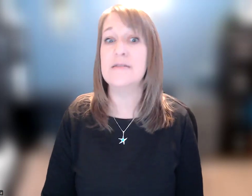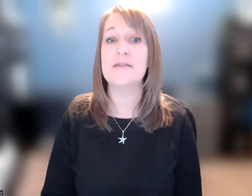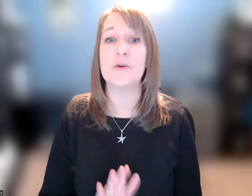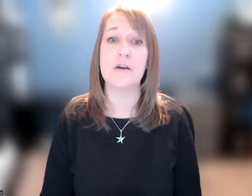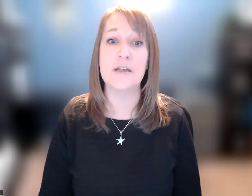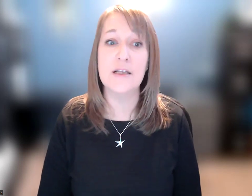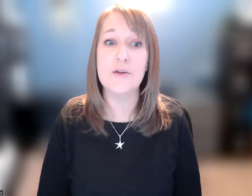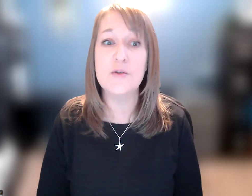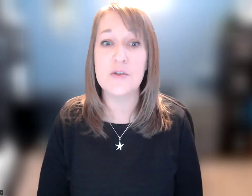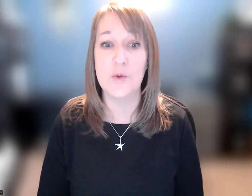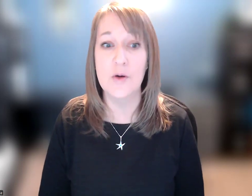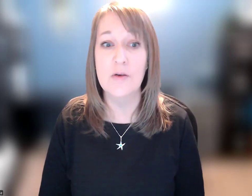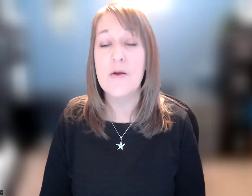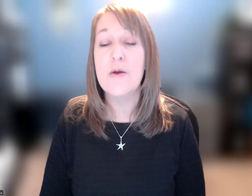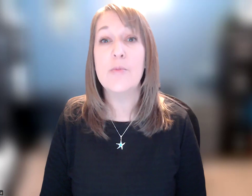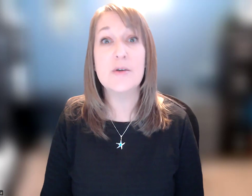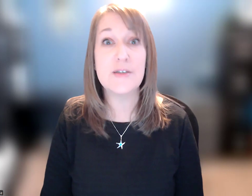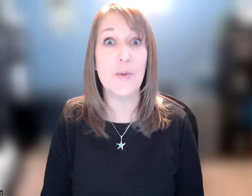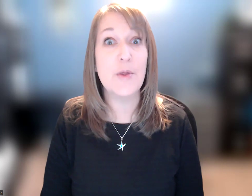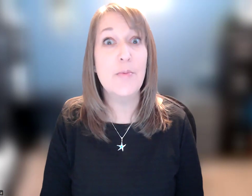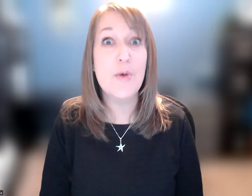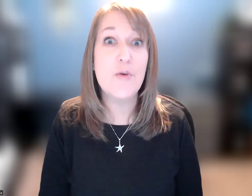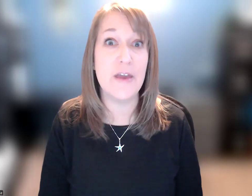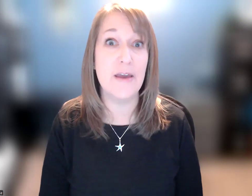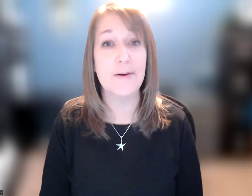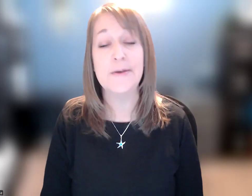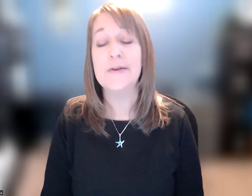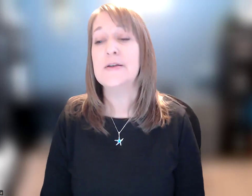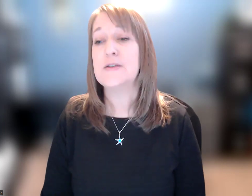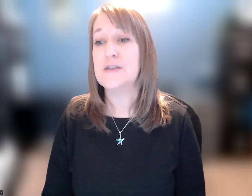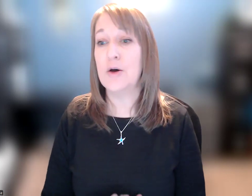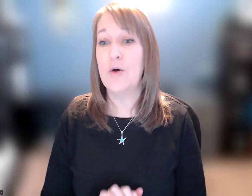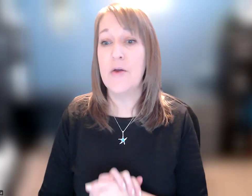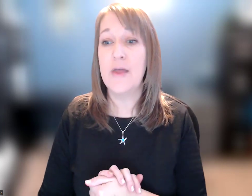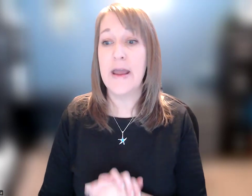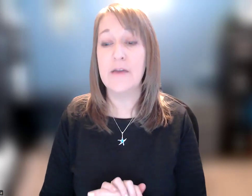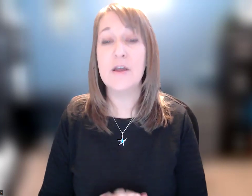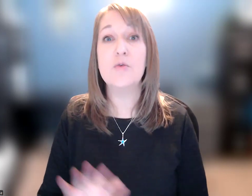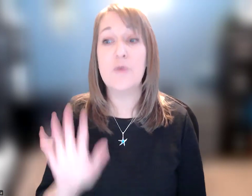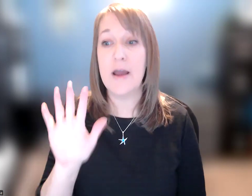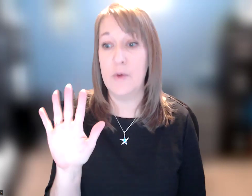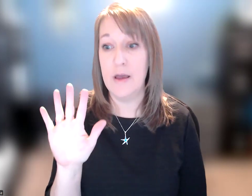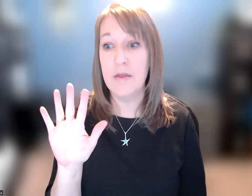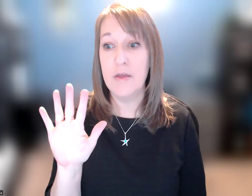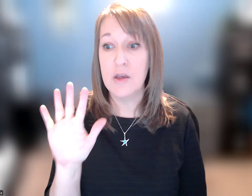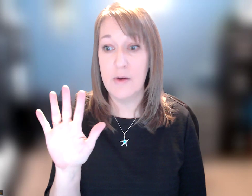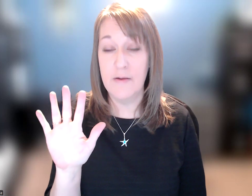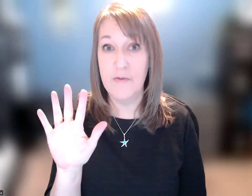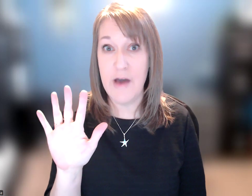so we're not going to include school, but we'll start with movie. So on the hand that you write with, you want a